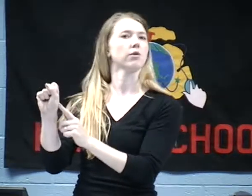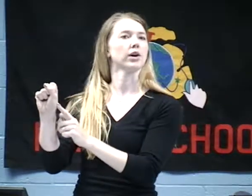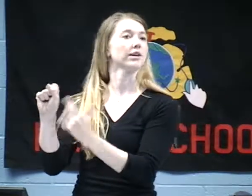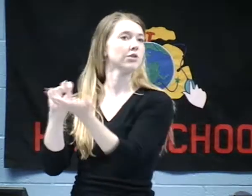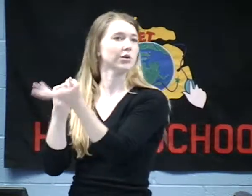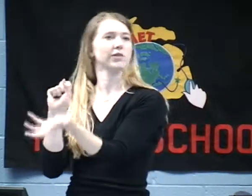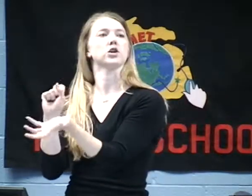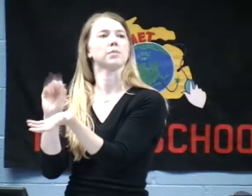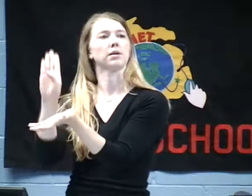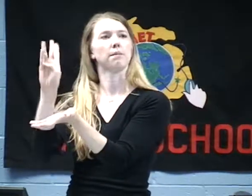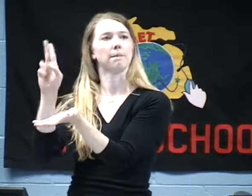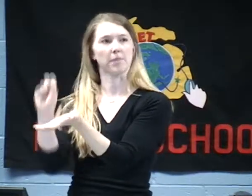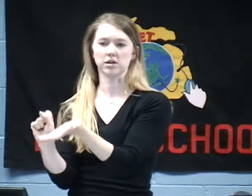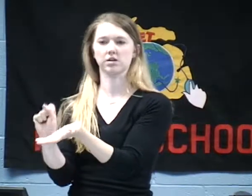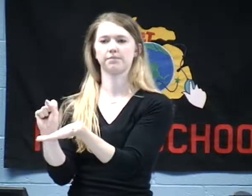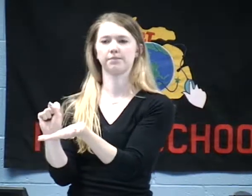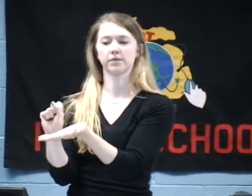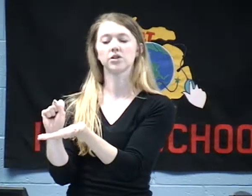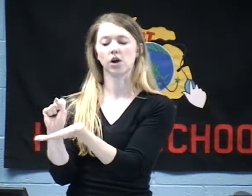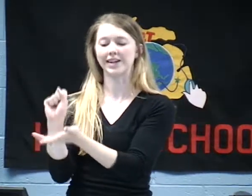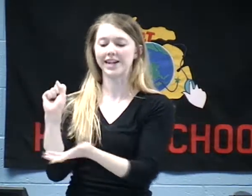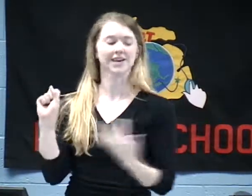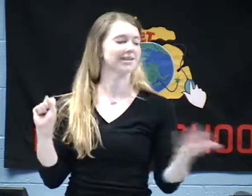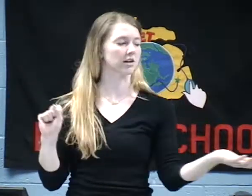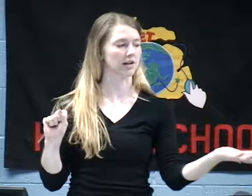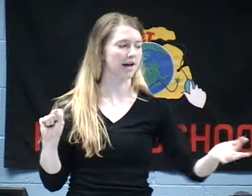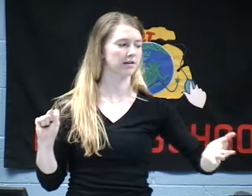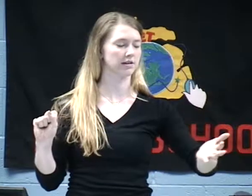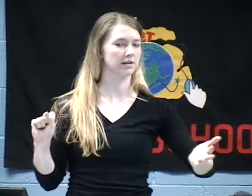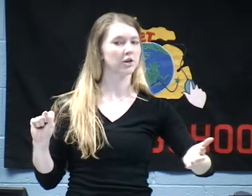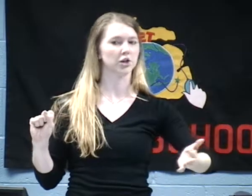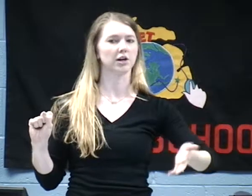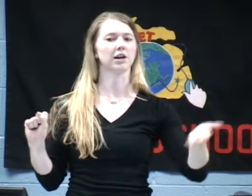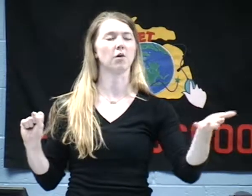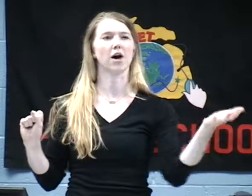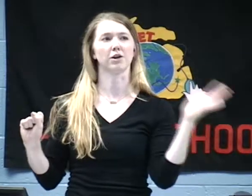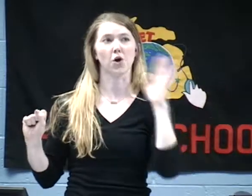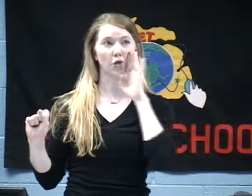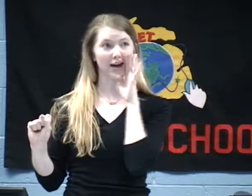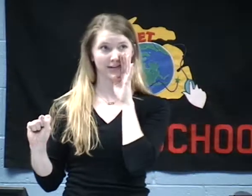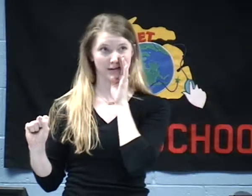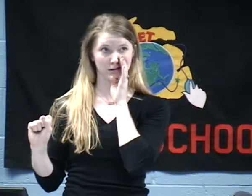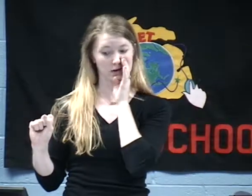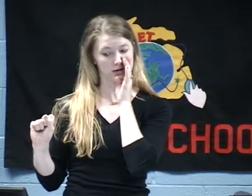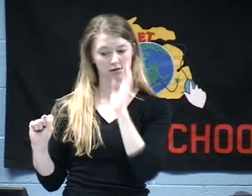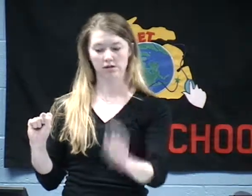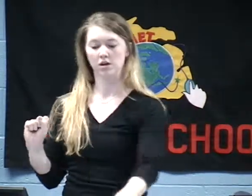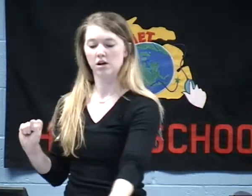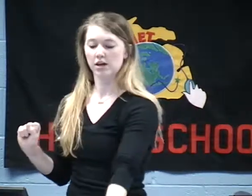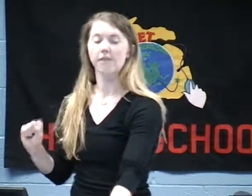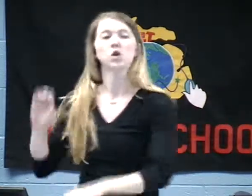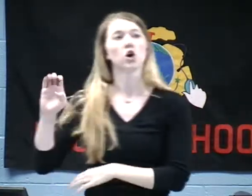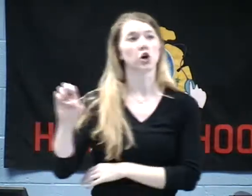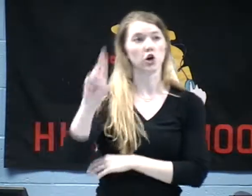it, even though it's fingerspelled. Bus. It's called lexicalized. You're going to want to know lexicalized. Okay?